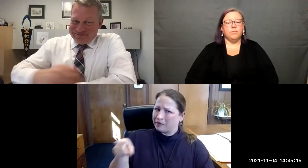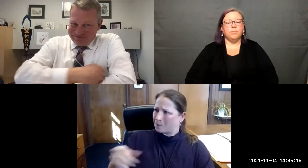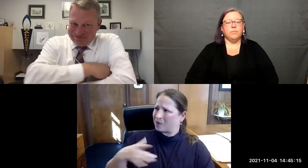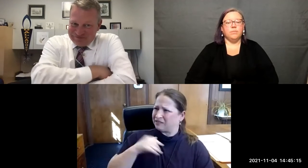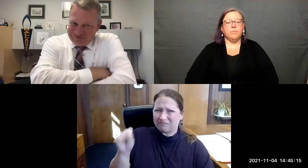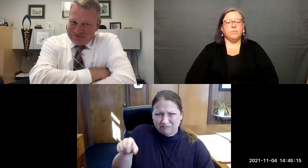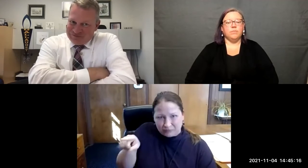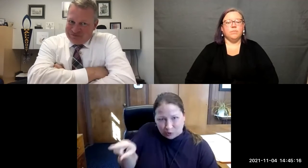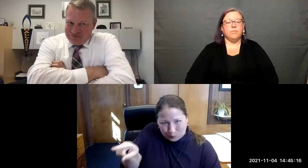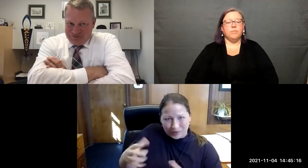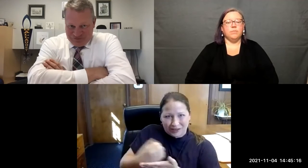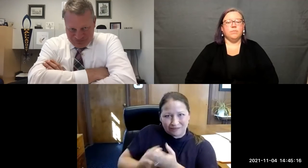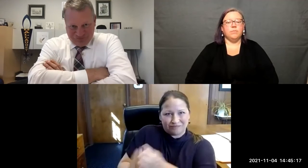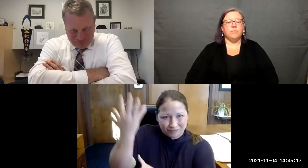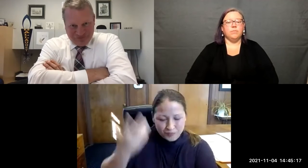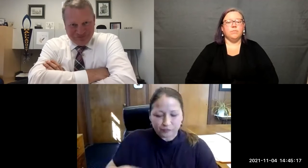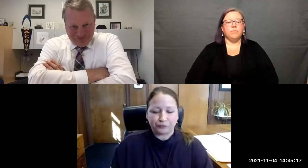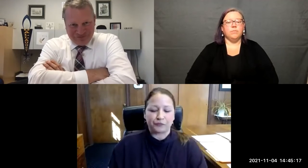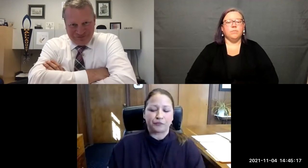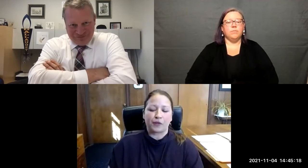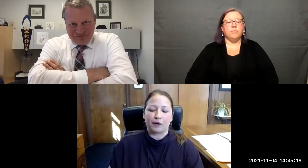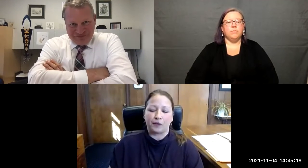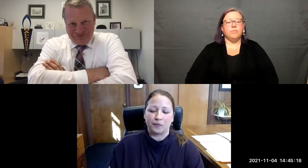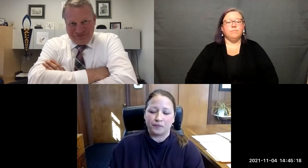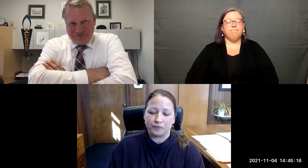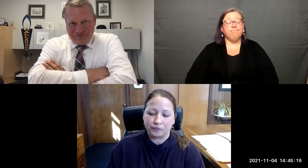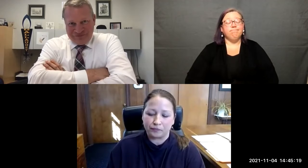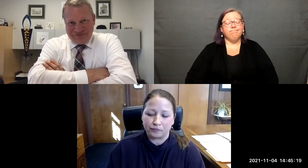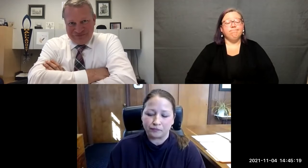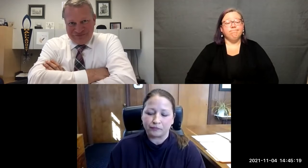we genuinely making sure that they feel that they're given opportunities to grow?